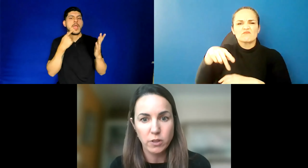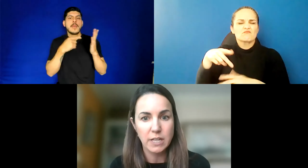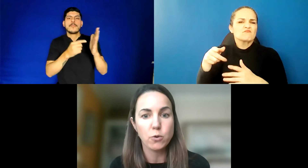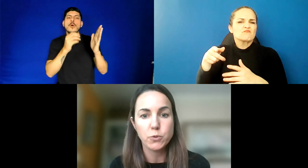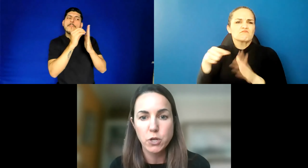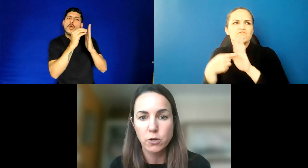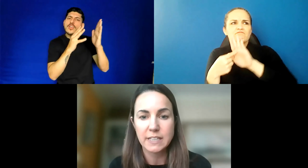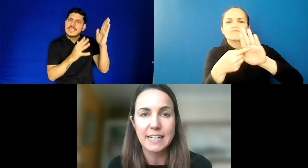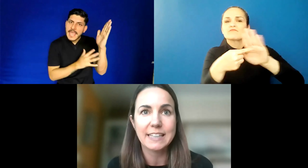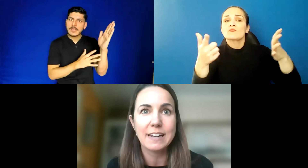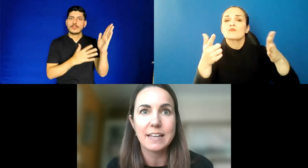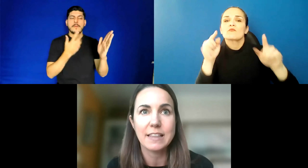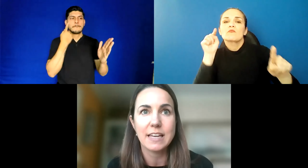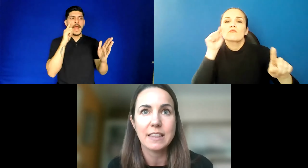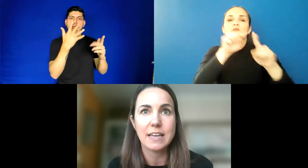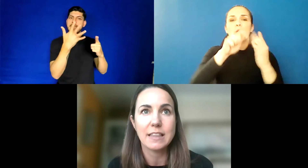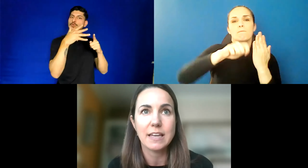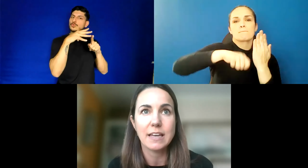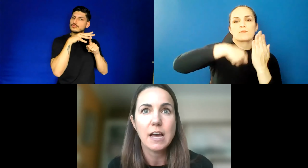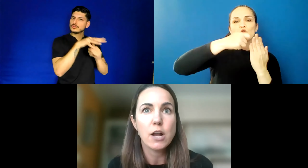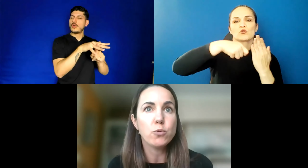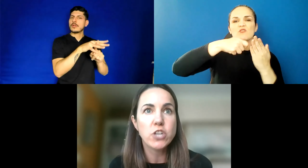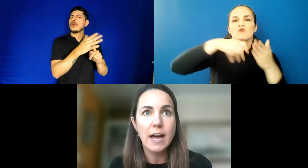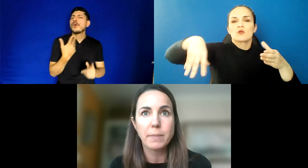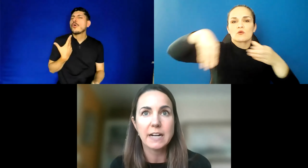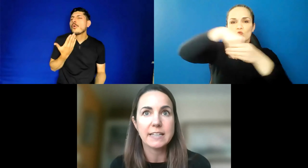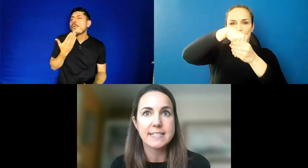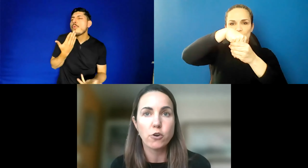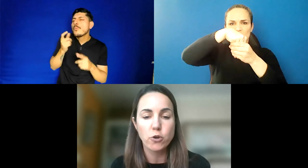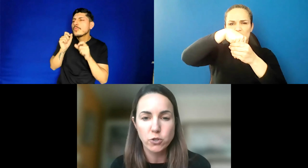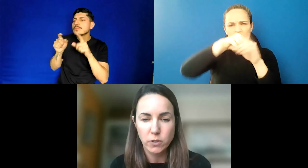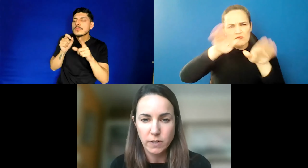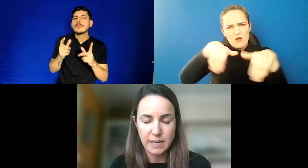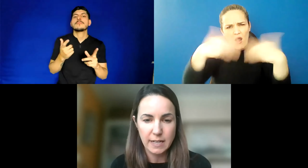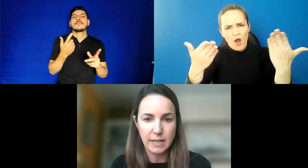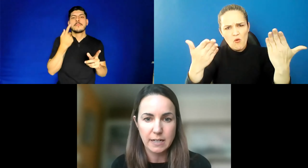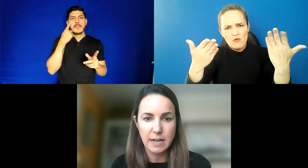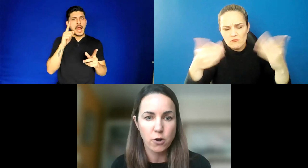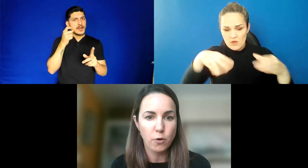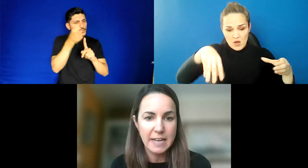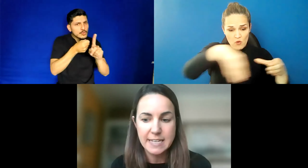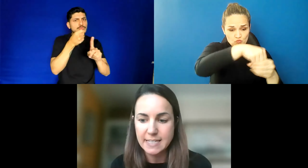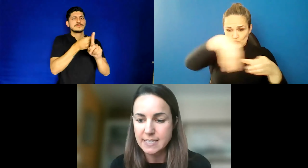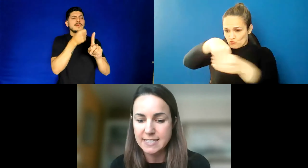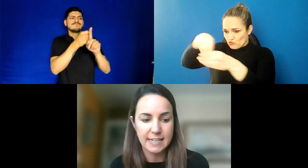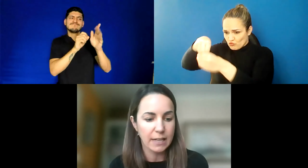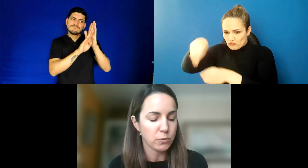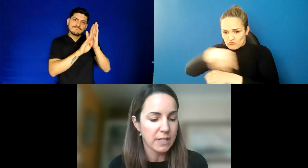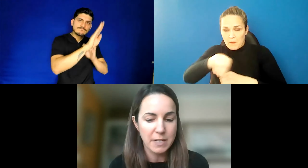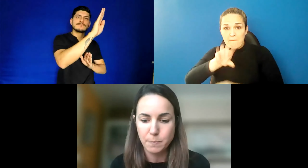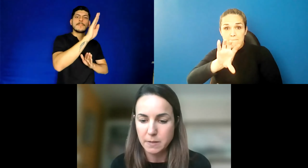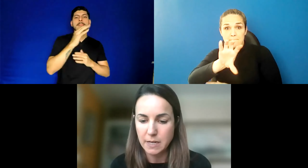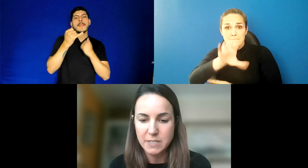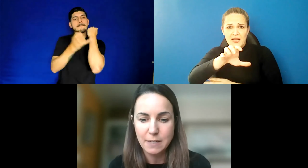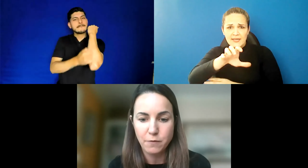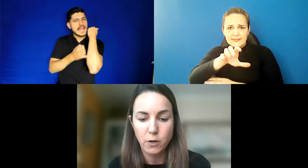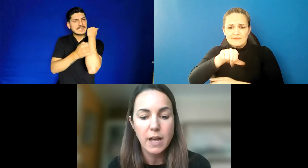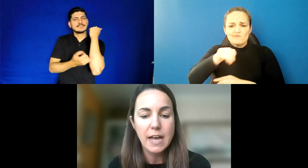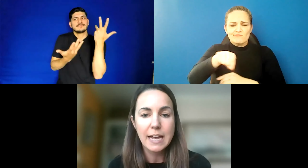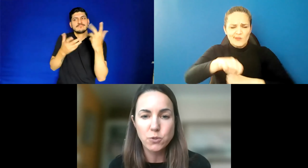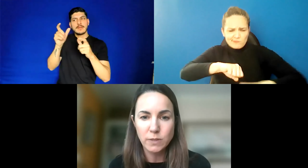of trying to put these projects together, inclusion projects, to try to struggle